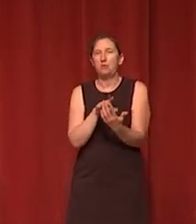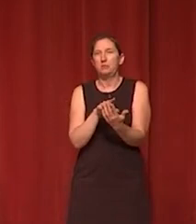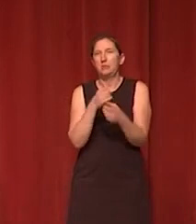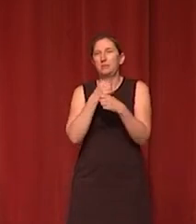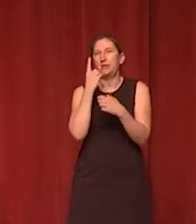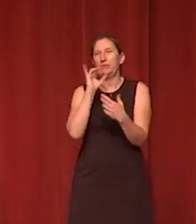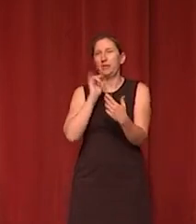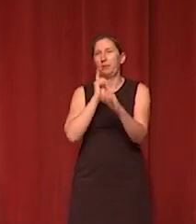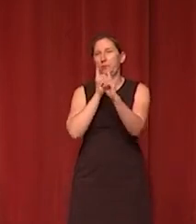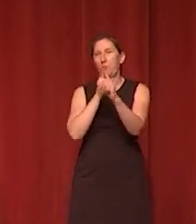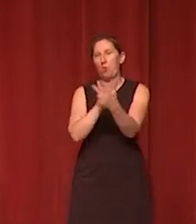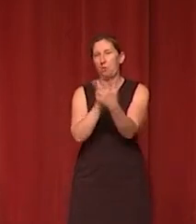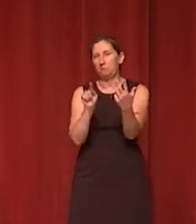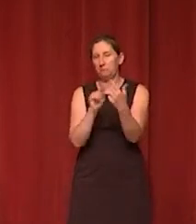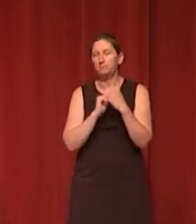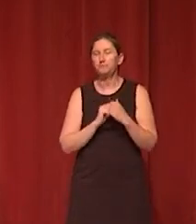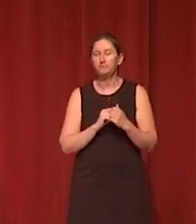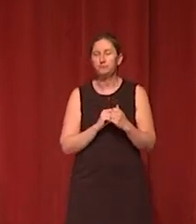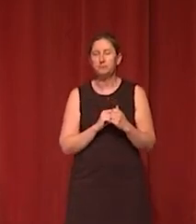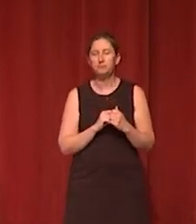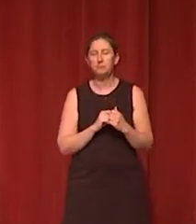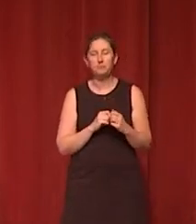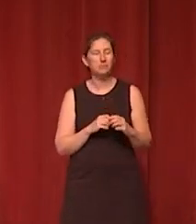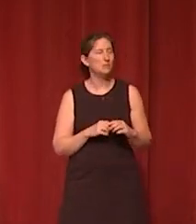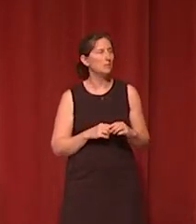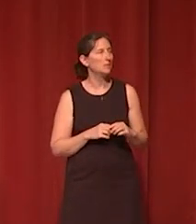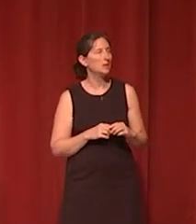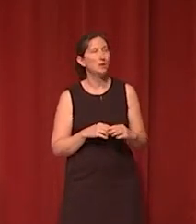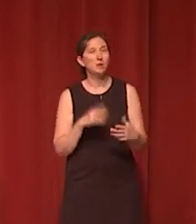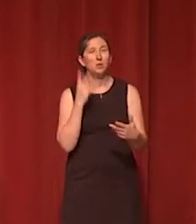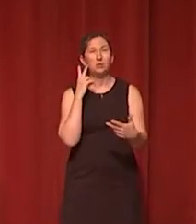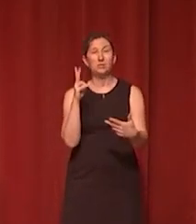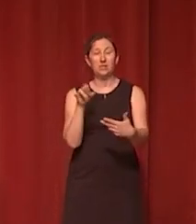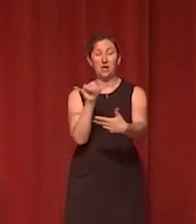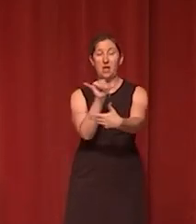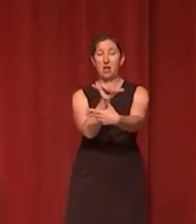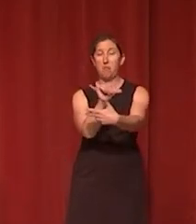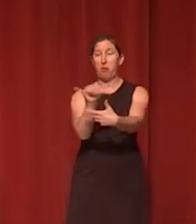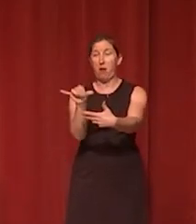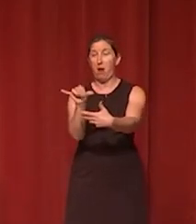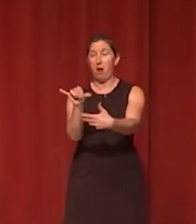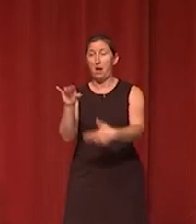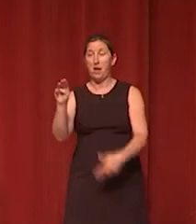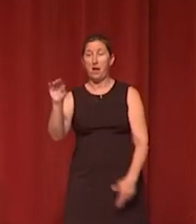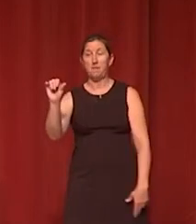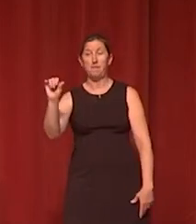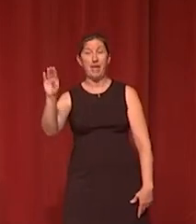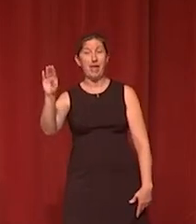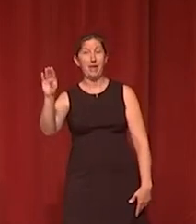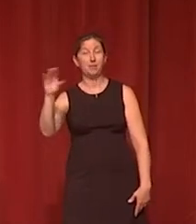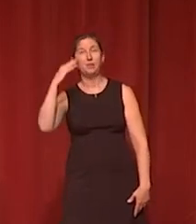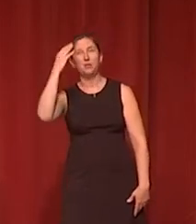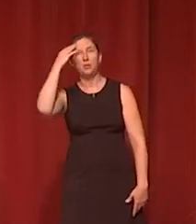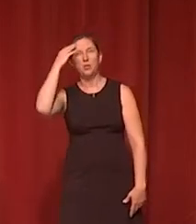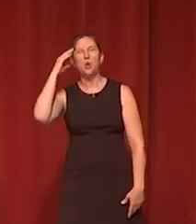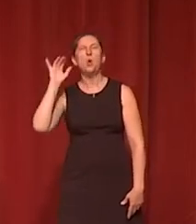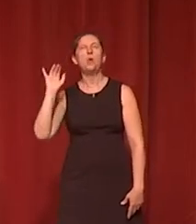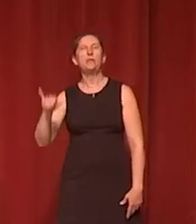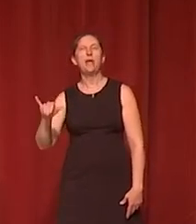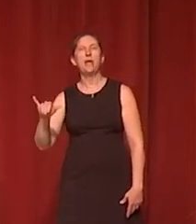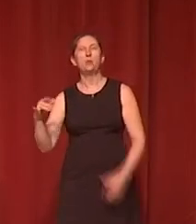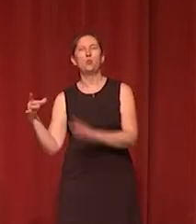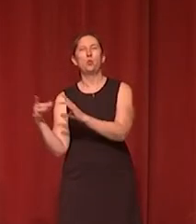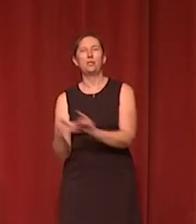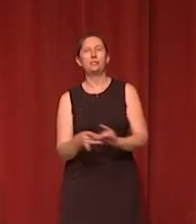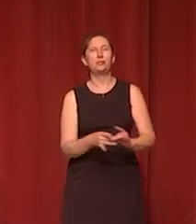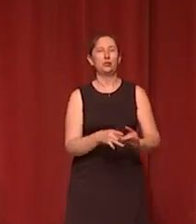antibody standpoint. When you see MAB at the end, that's where you know you've transitioned into the biologic and a monoclonal antibody. So